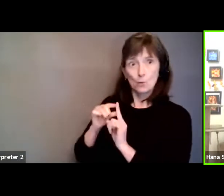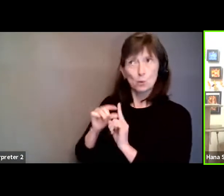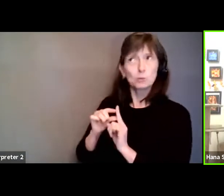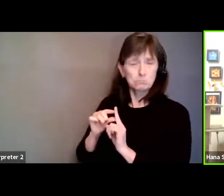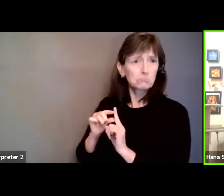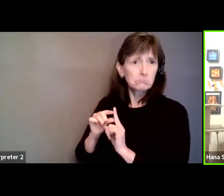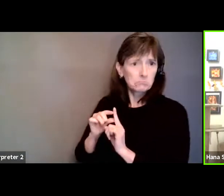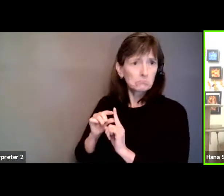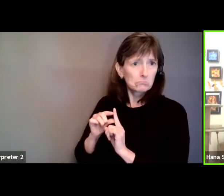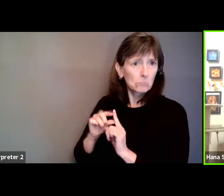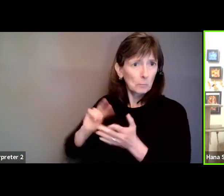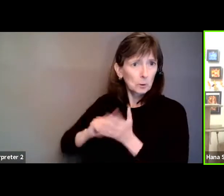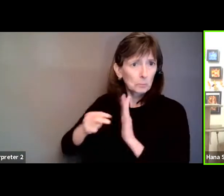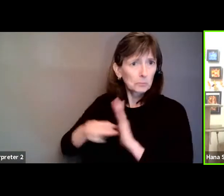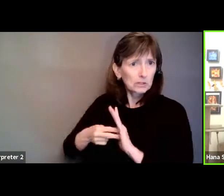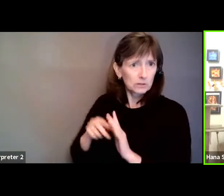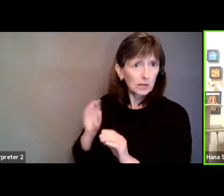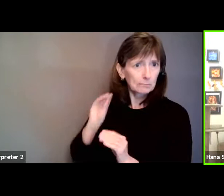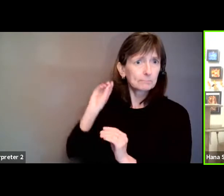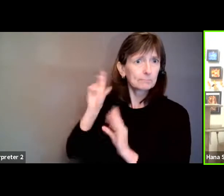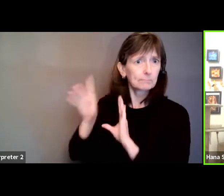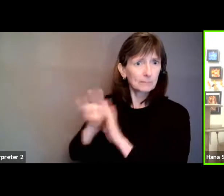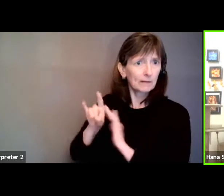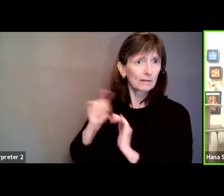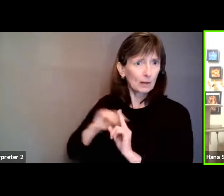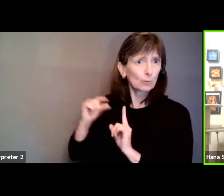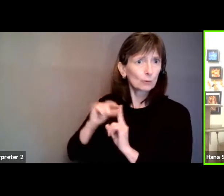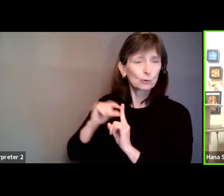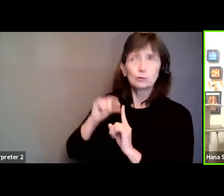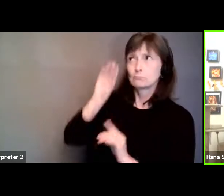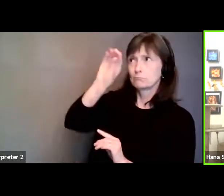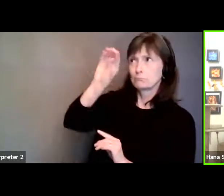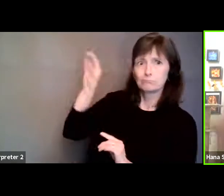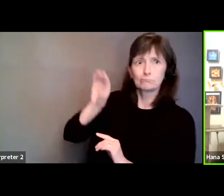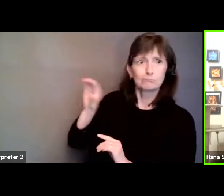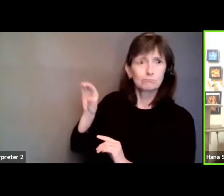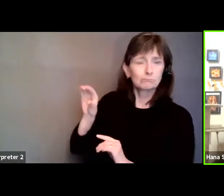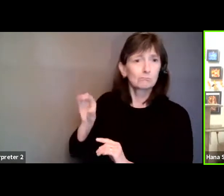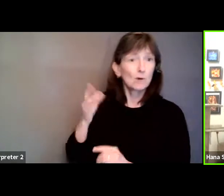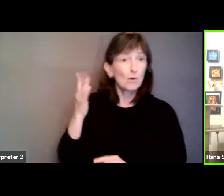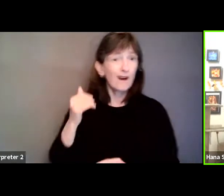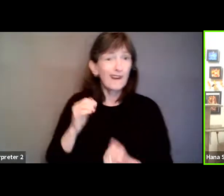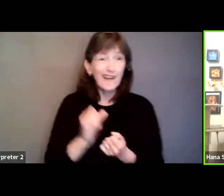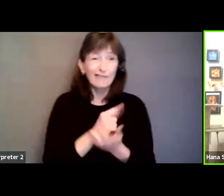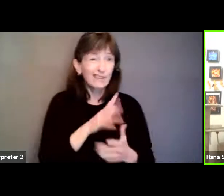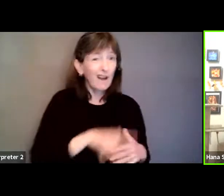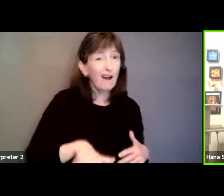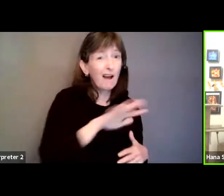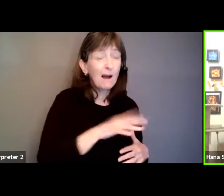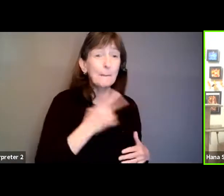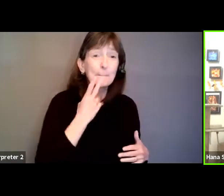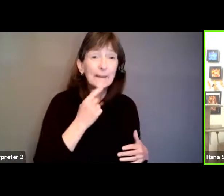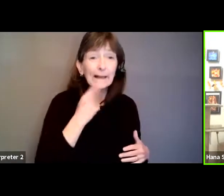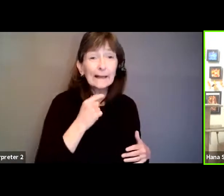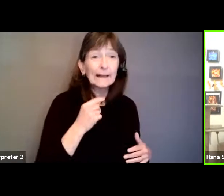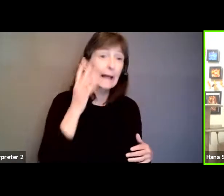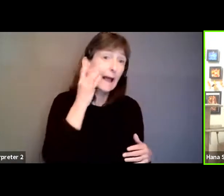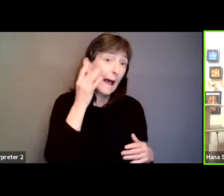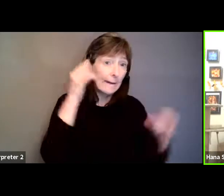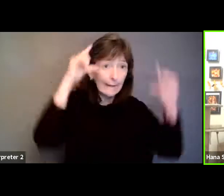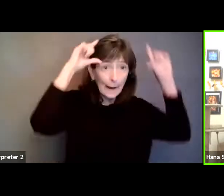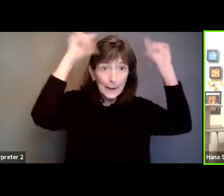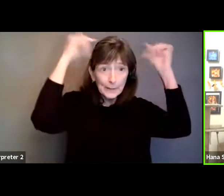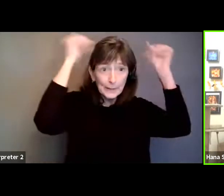I said, and I felt strongly that it needed saying amid all the pink pussy hats, the catchy slogans,